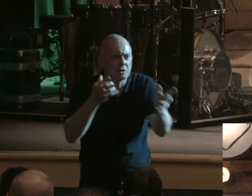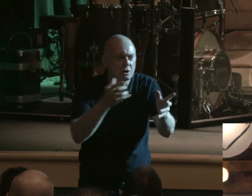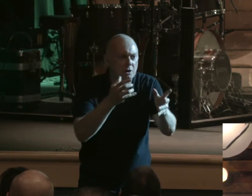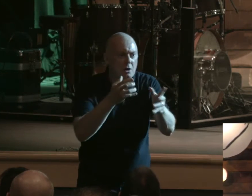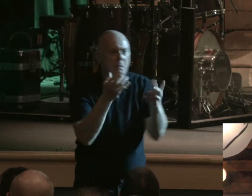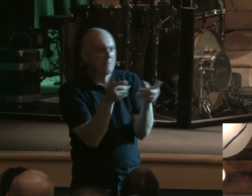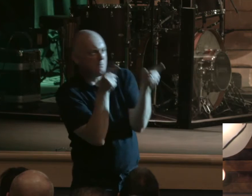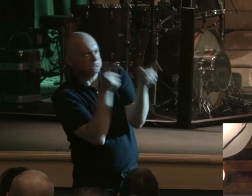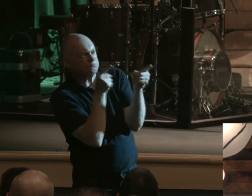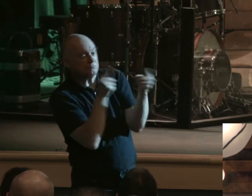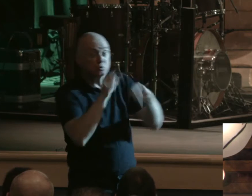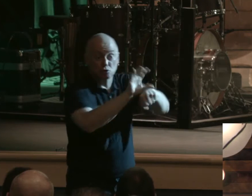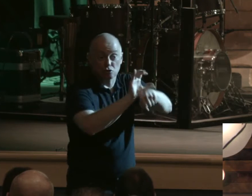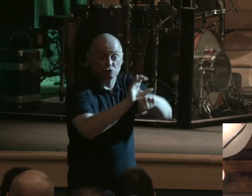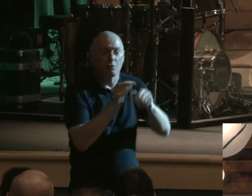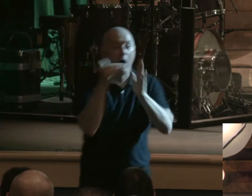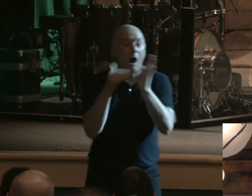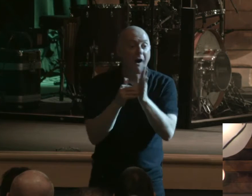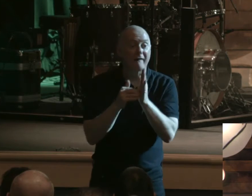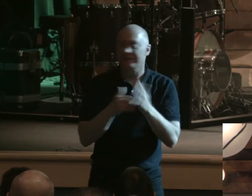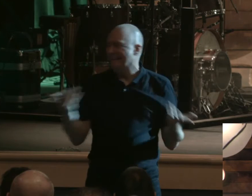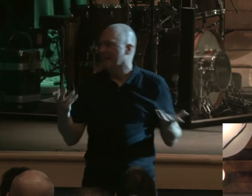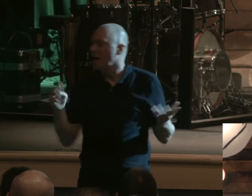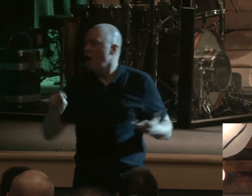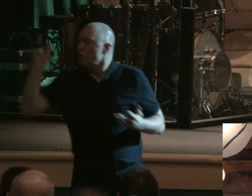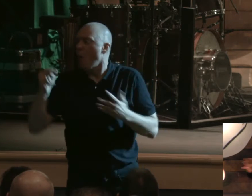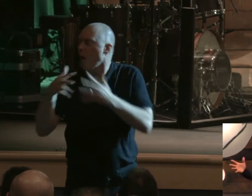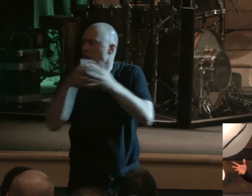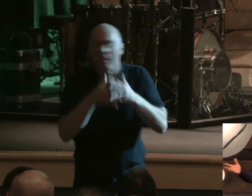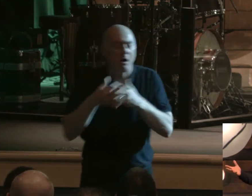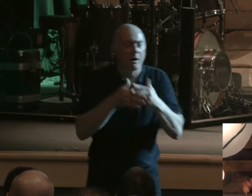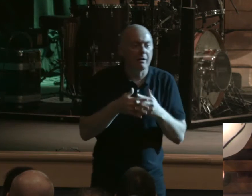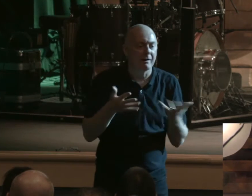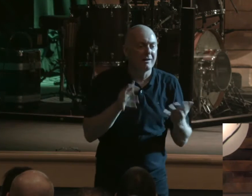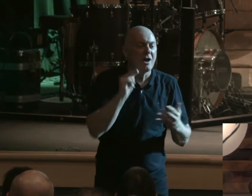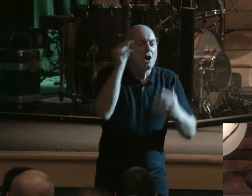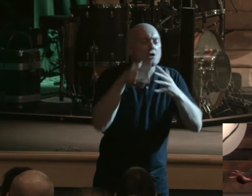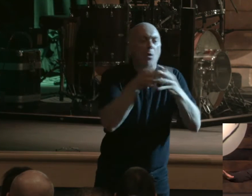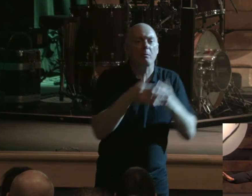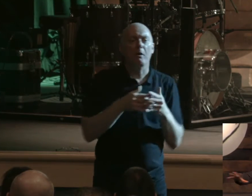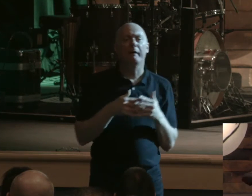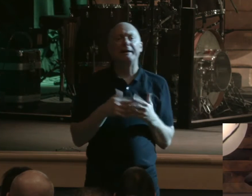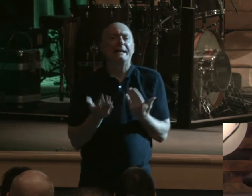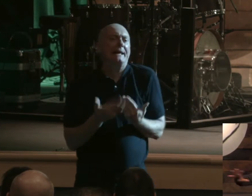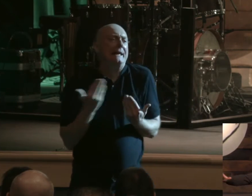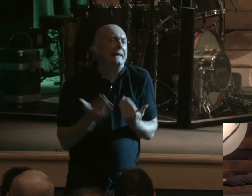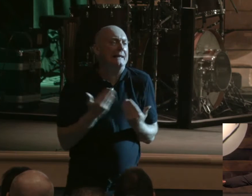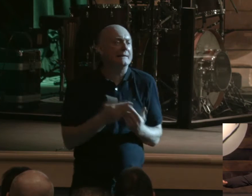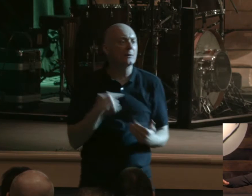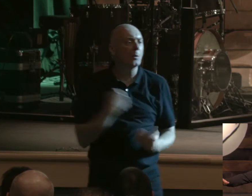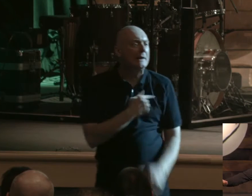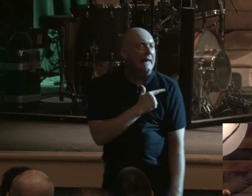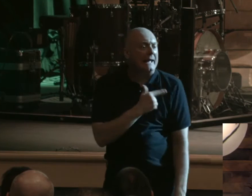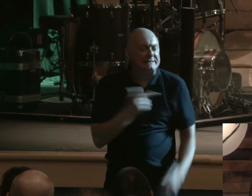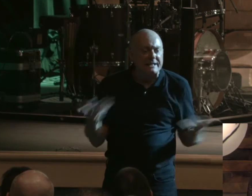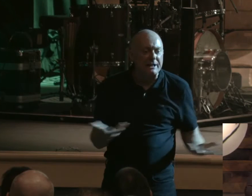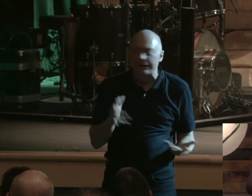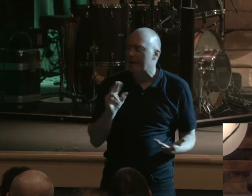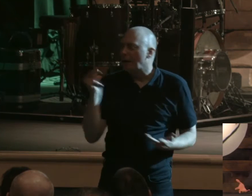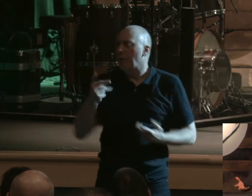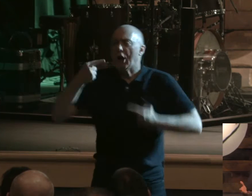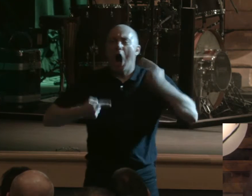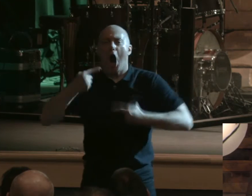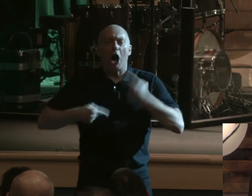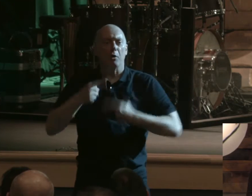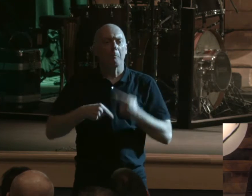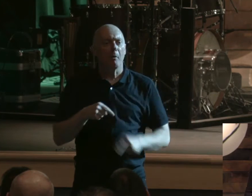The persecuted church, so often the church in the Western world, because things for a while have been so easy and we get complacent, we sit around and we argue